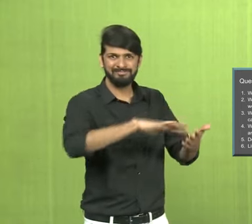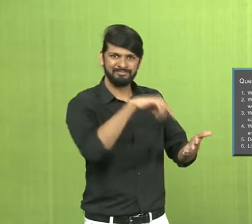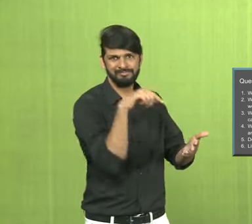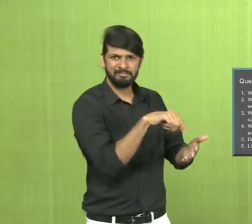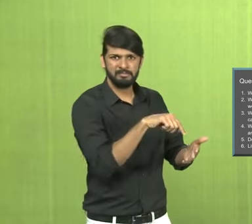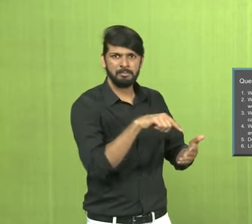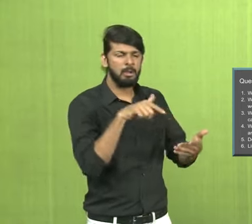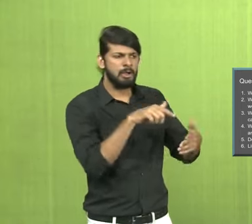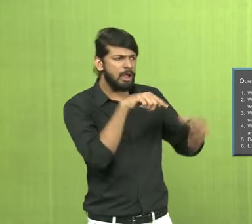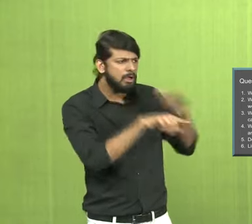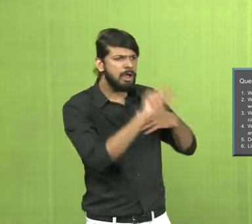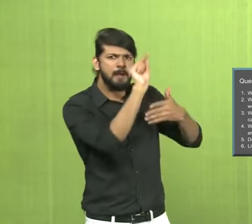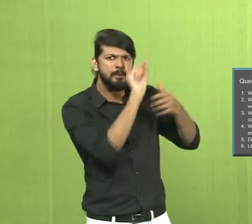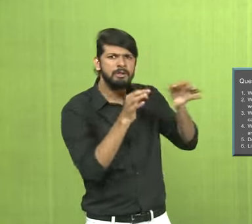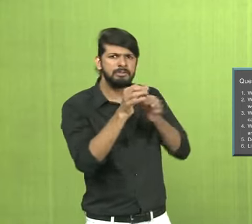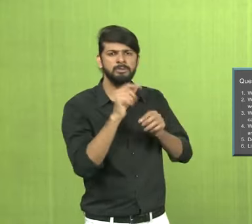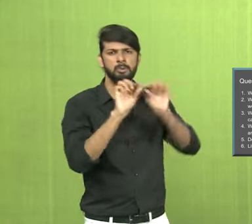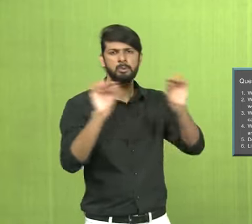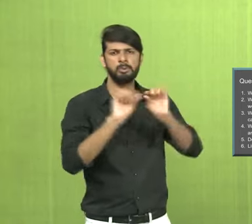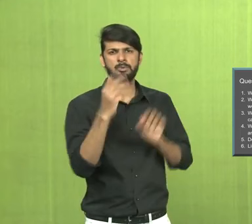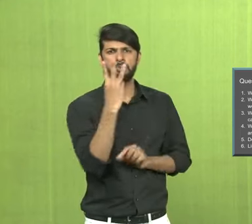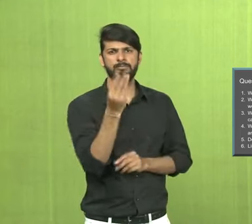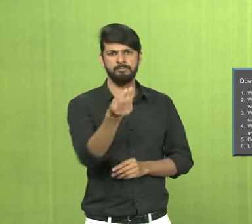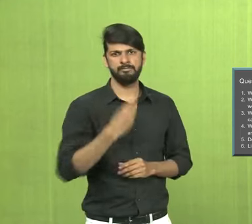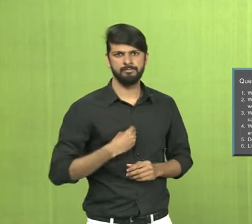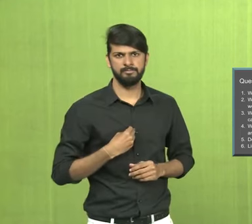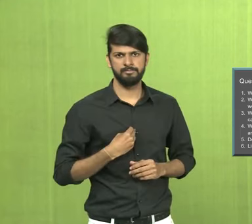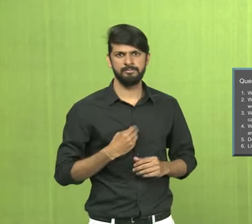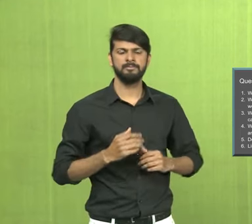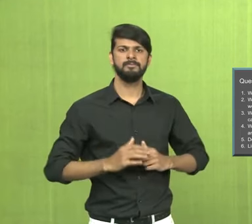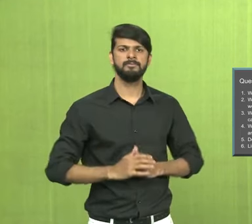Describe 3 characteristics of the Varli painting.